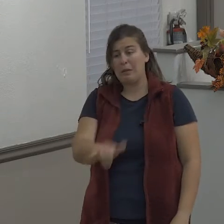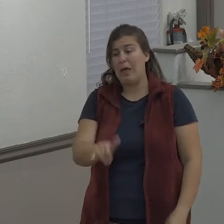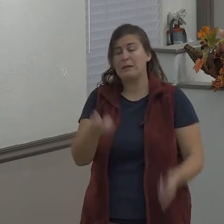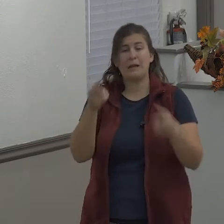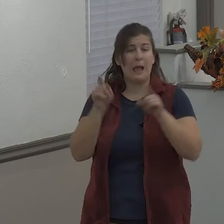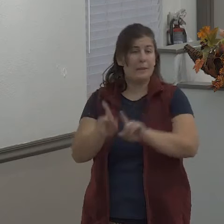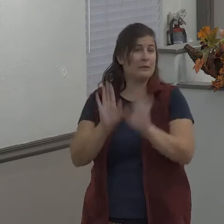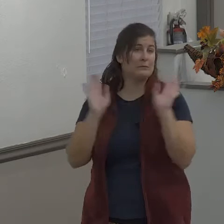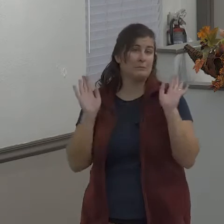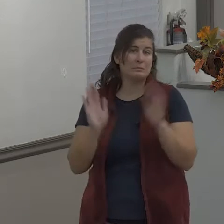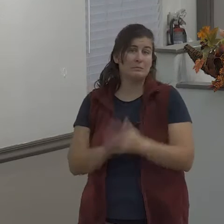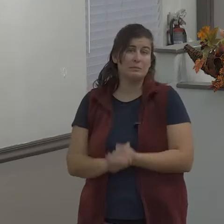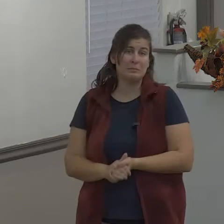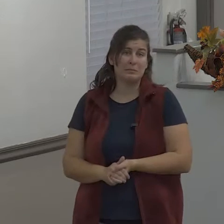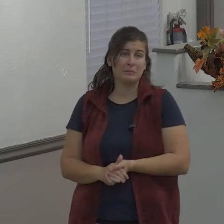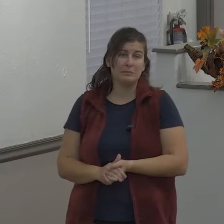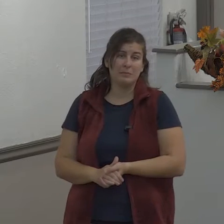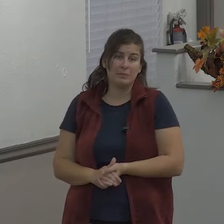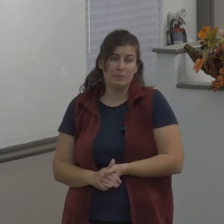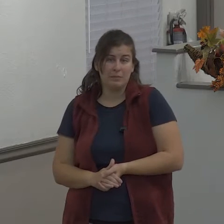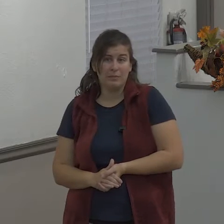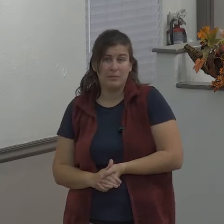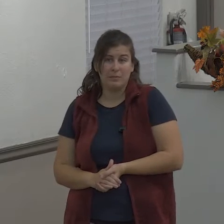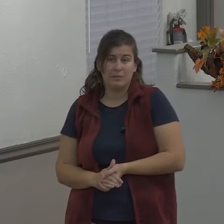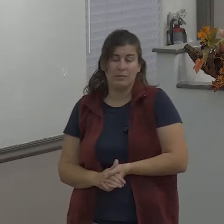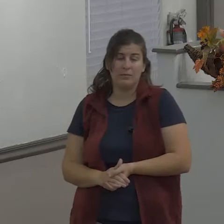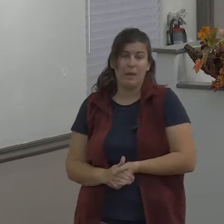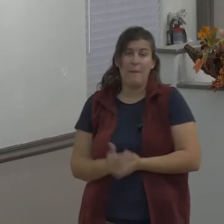But I don't think it's even being prayed about.